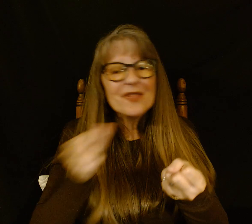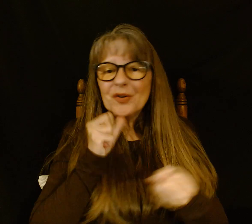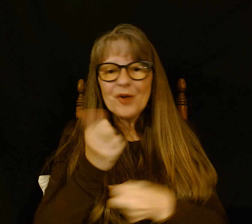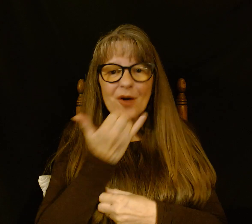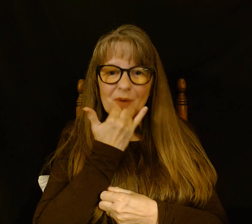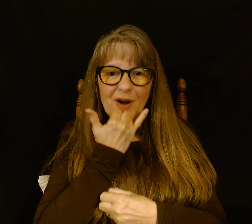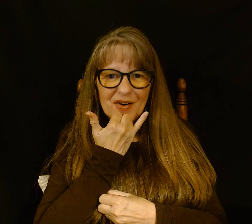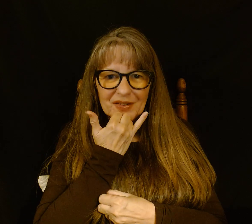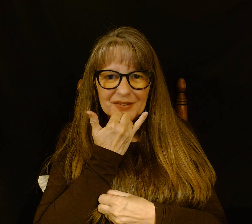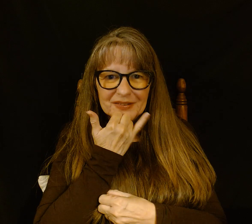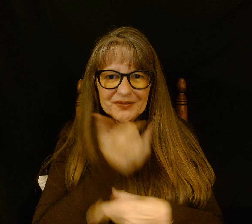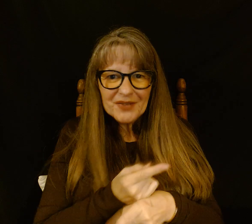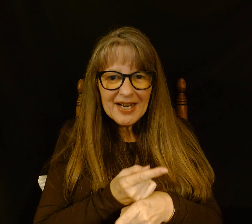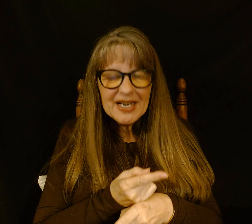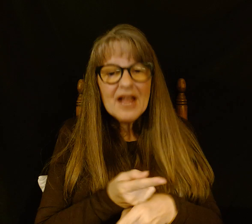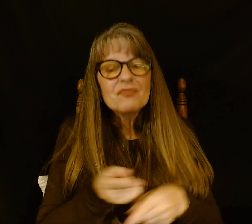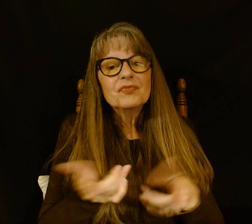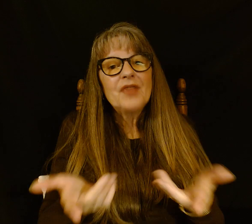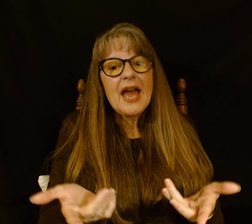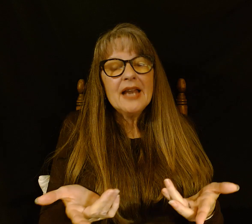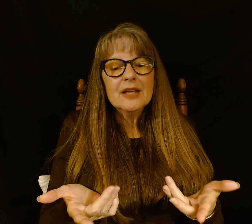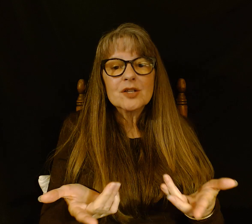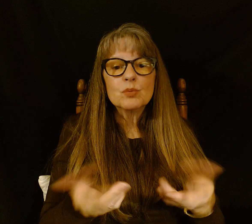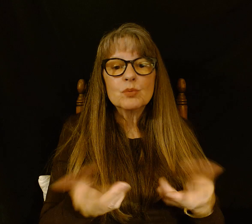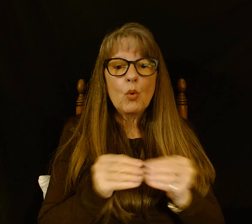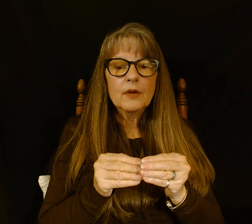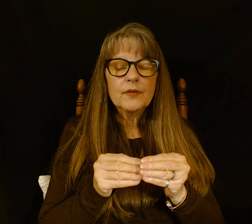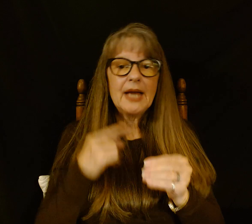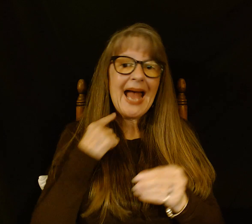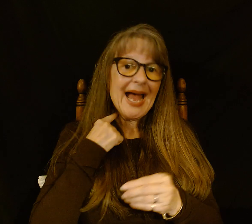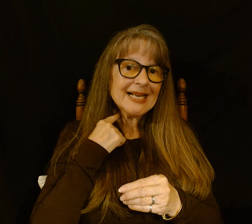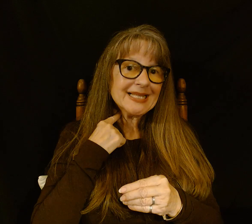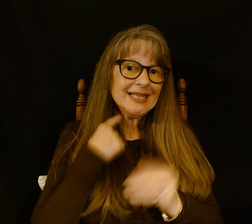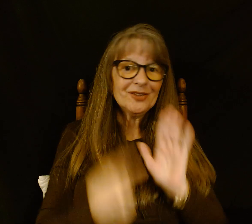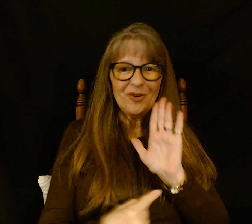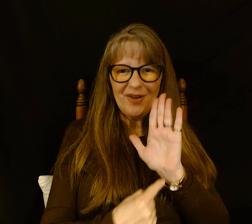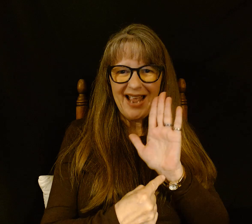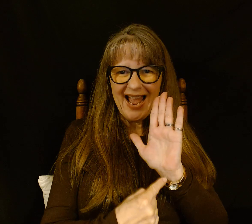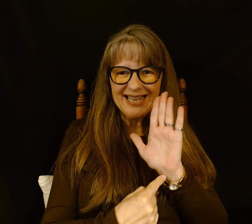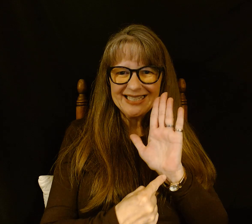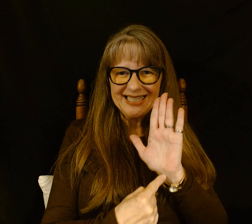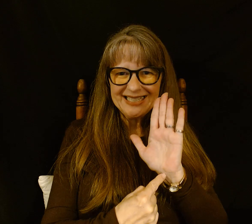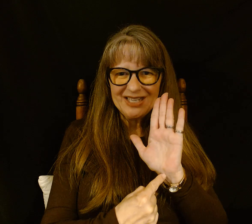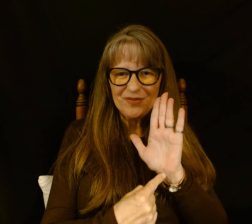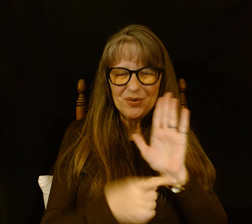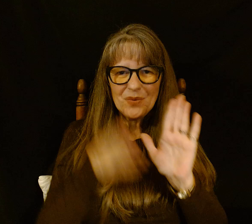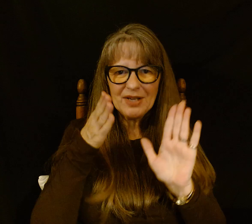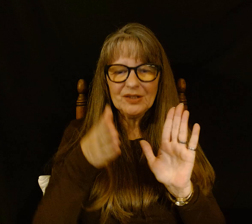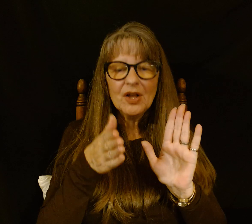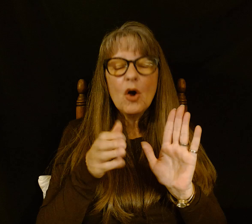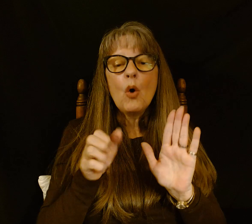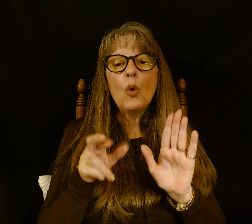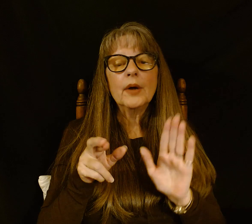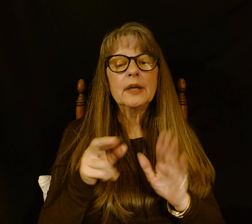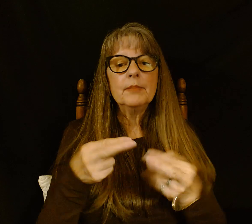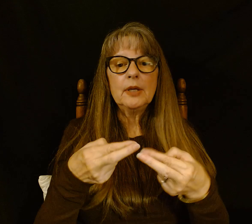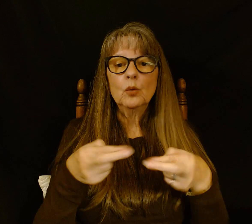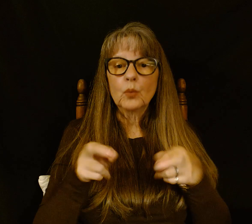not wrong, right? That is more of an accent, if you will, or it can be